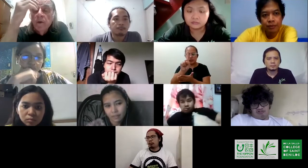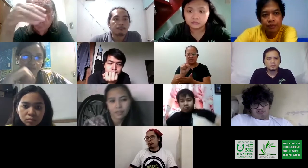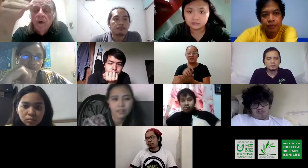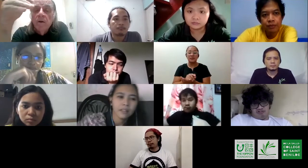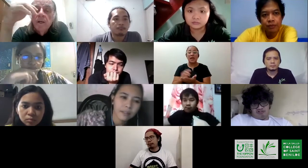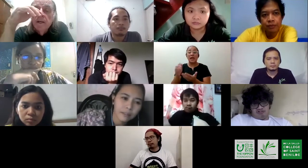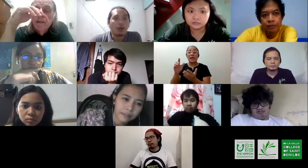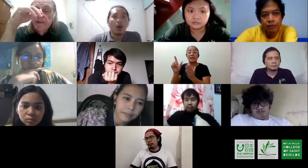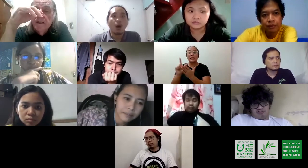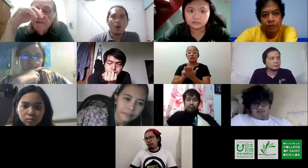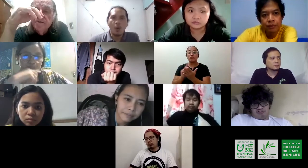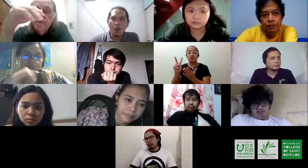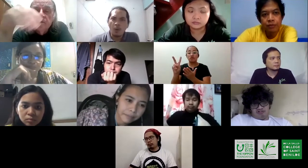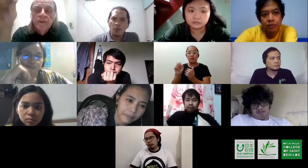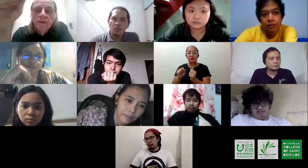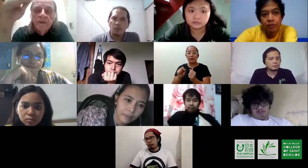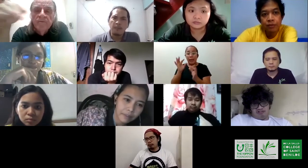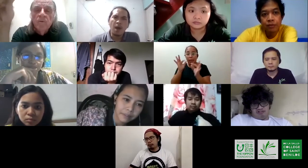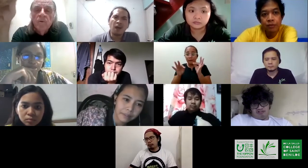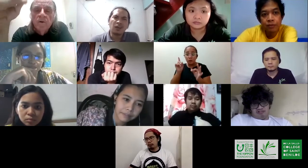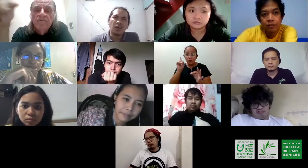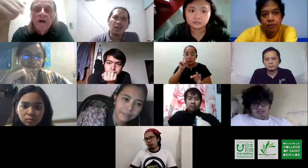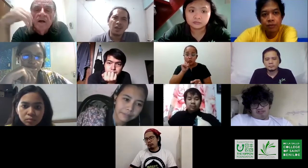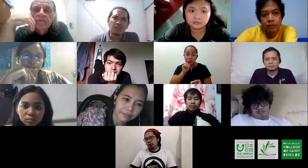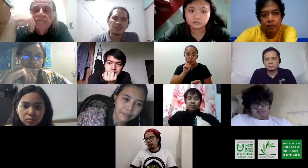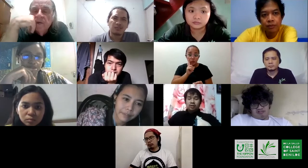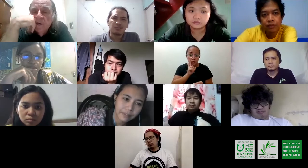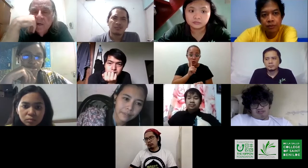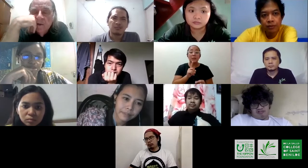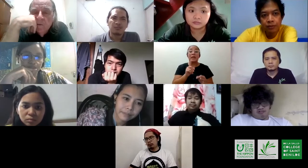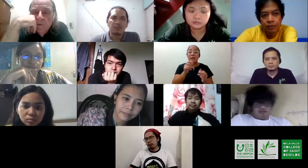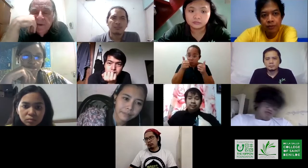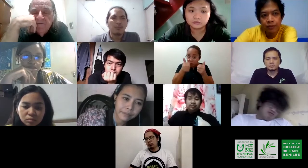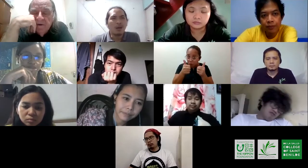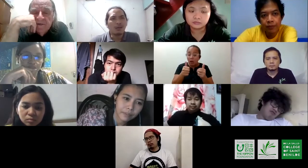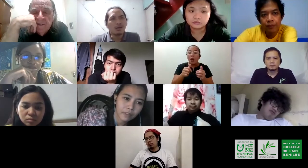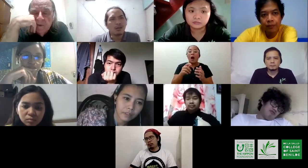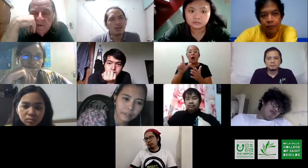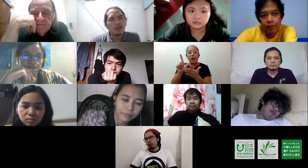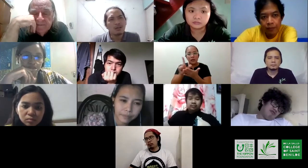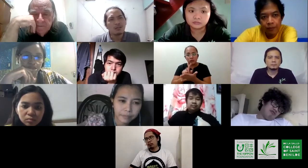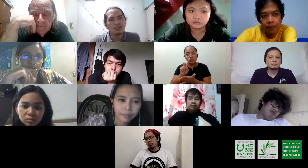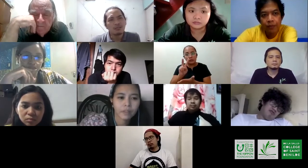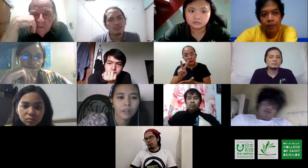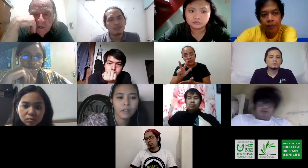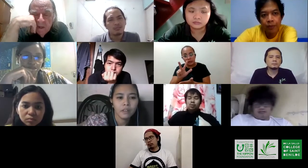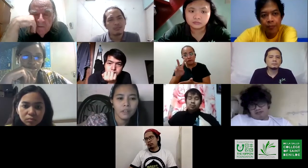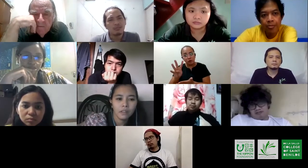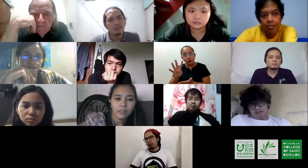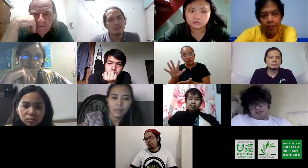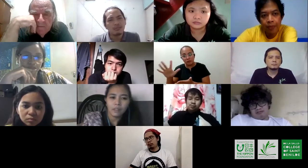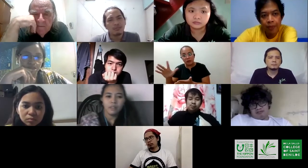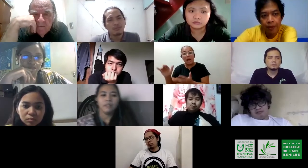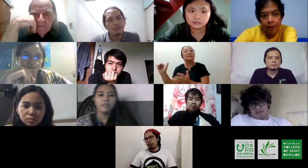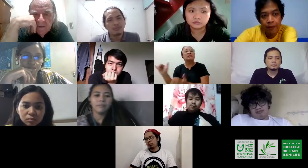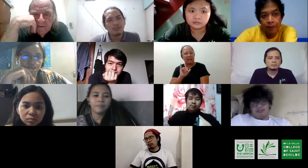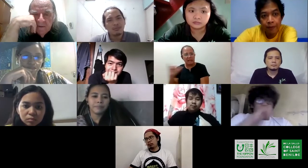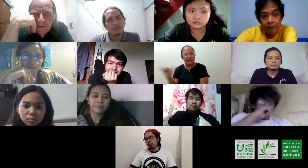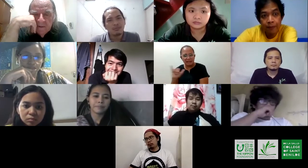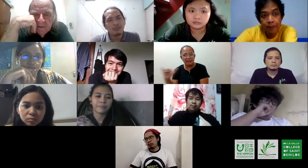that going well, then lessons 3, 4, 5 will be very similar.